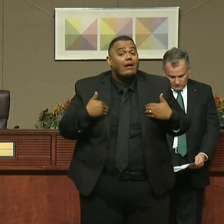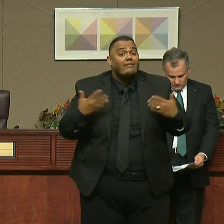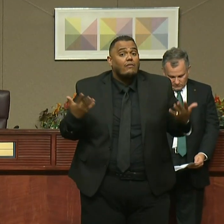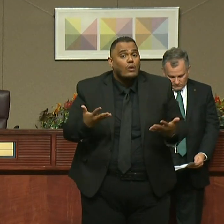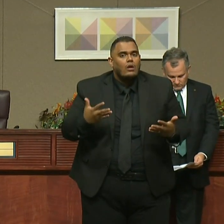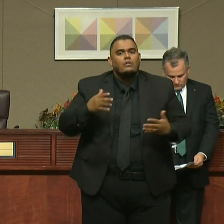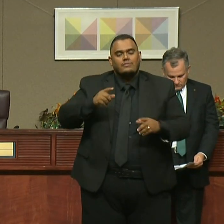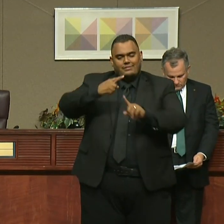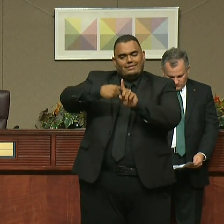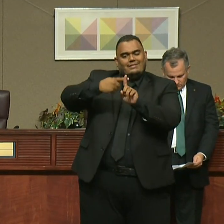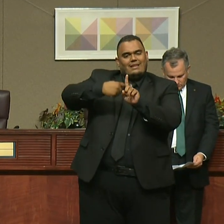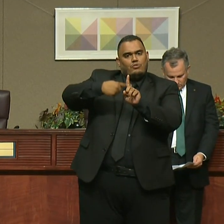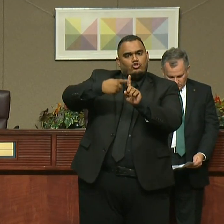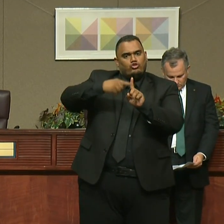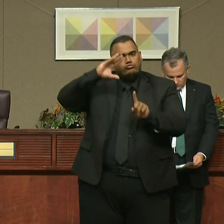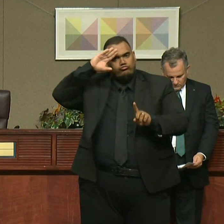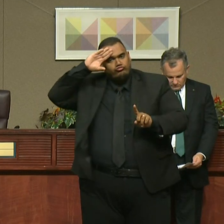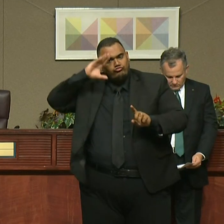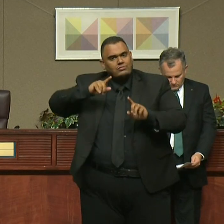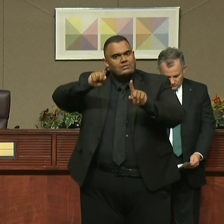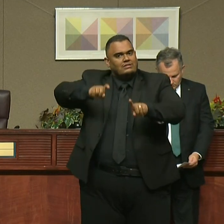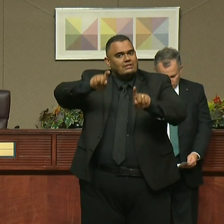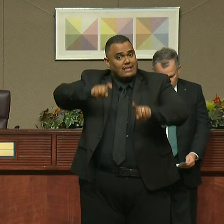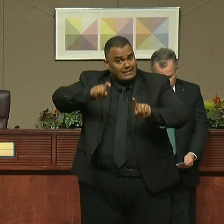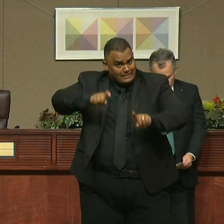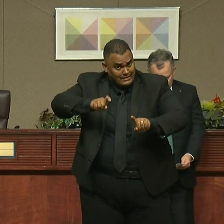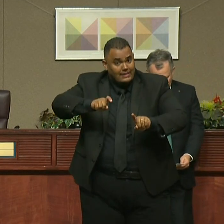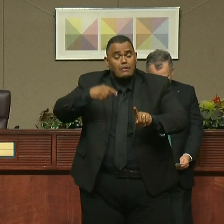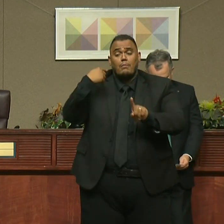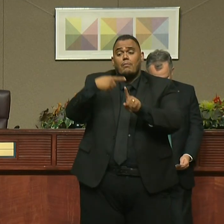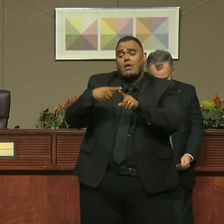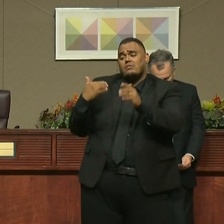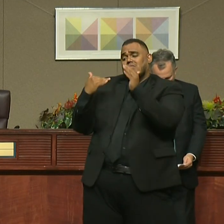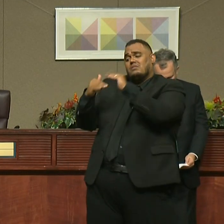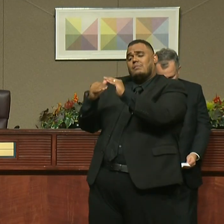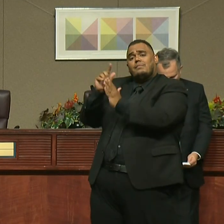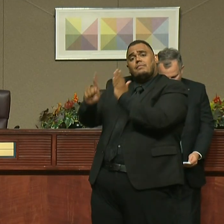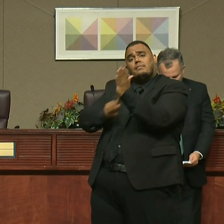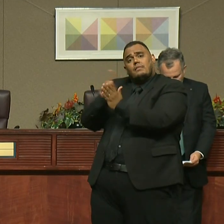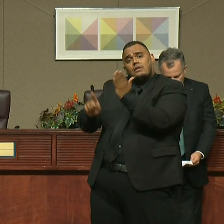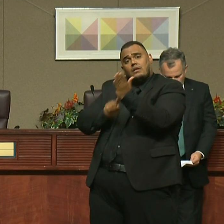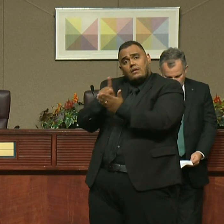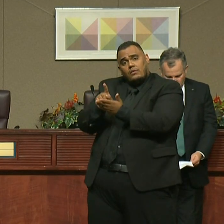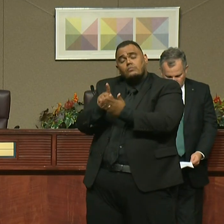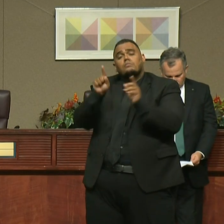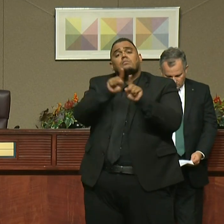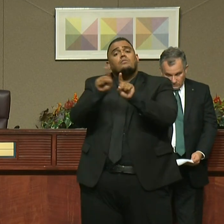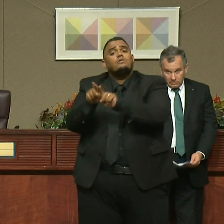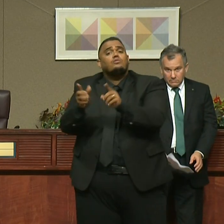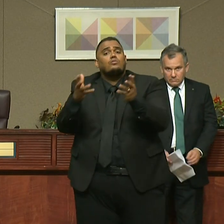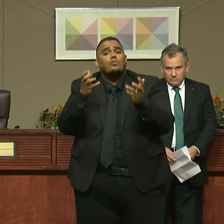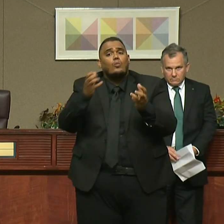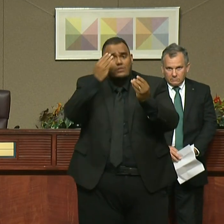limiting of capacities and hours. And I would also remind you that this morning we announced that in addition to the